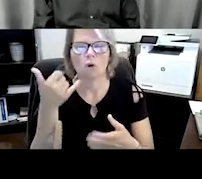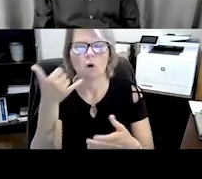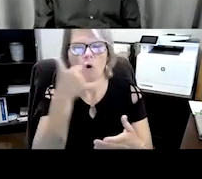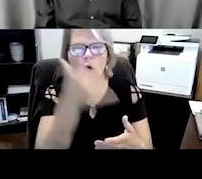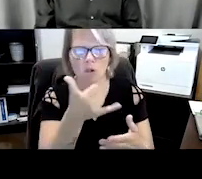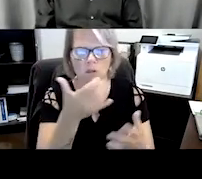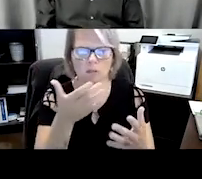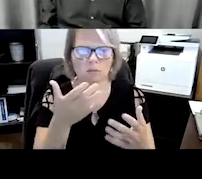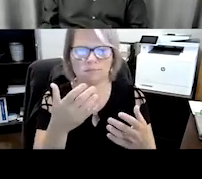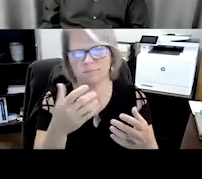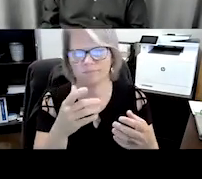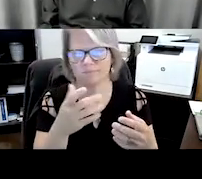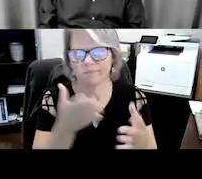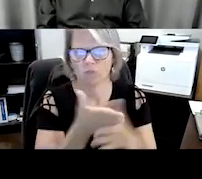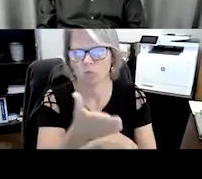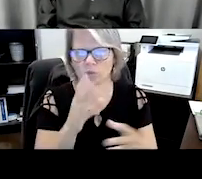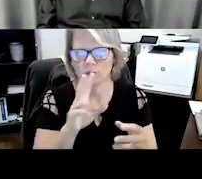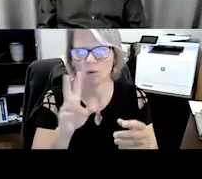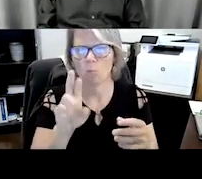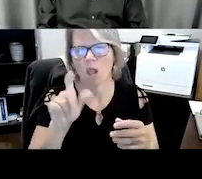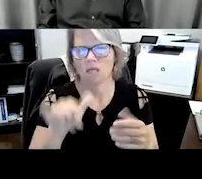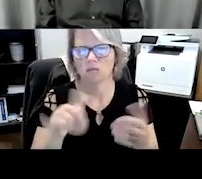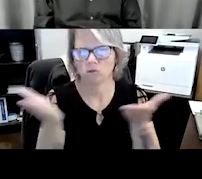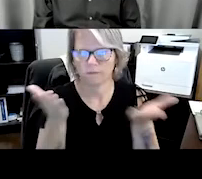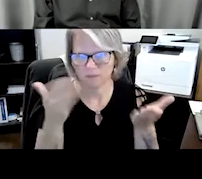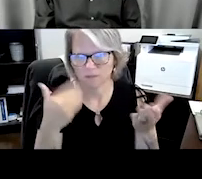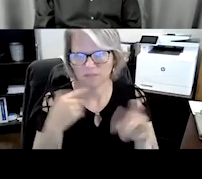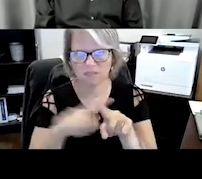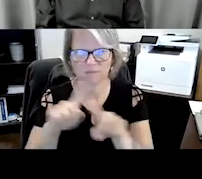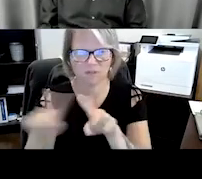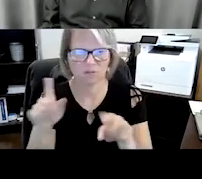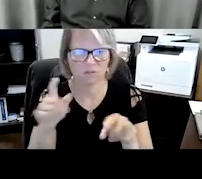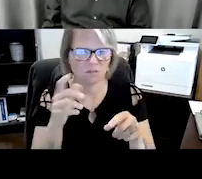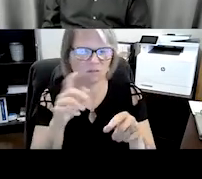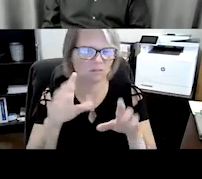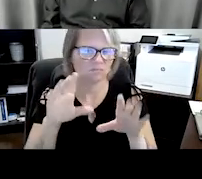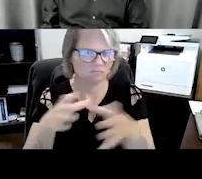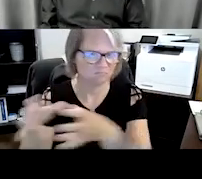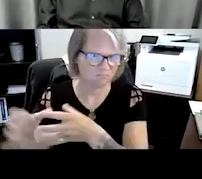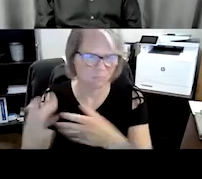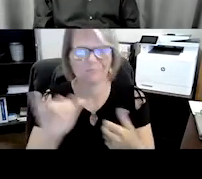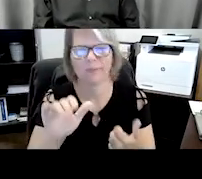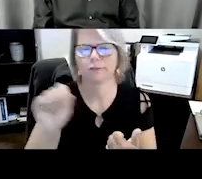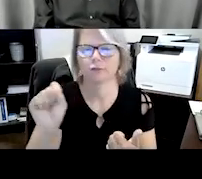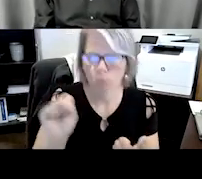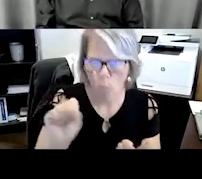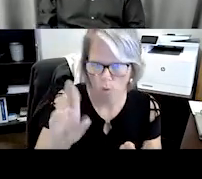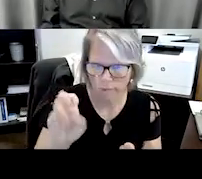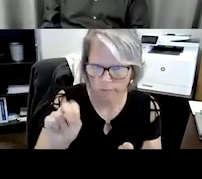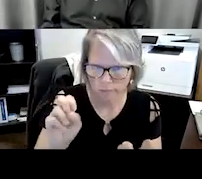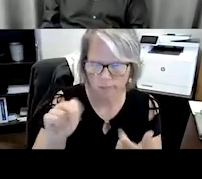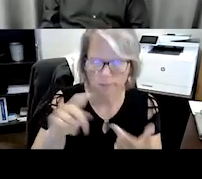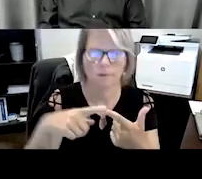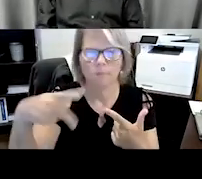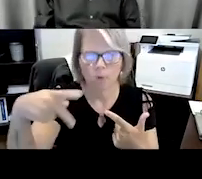Christy is saying video phones, we call them VPs. They allow you to call through what's called a relay service, and there are different